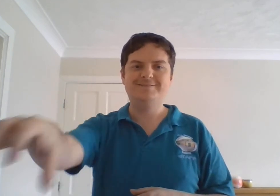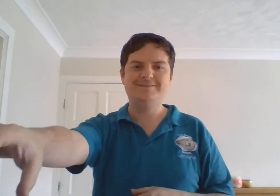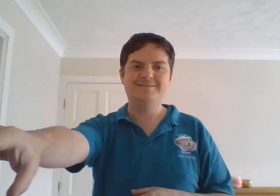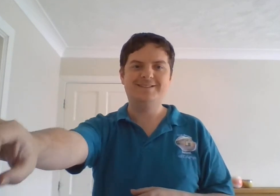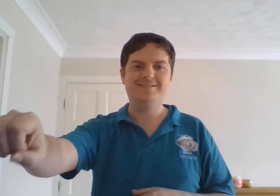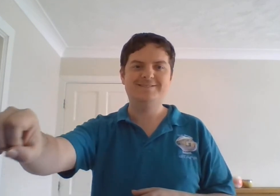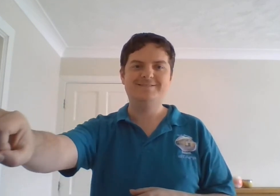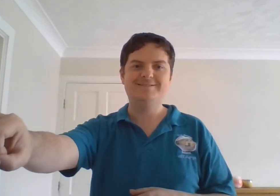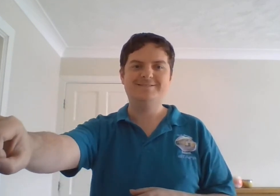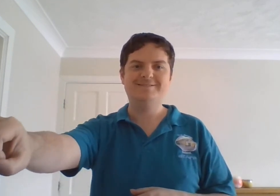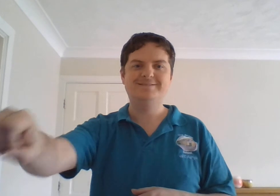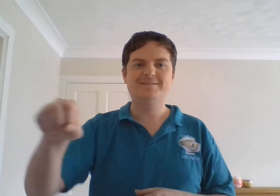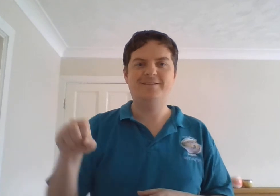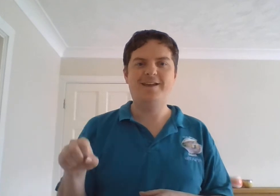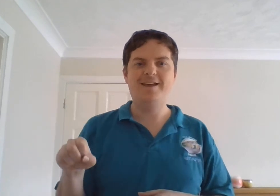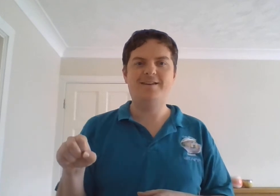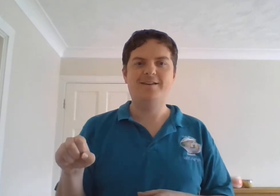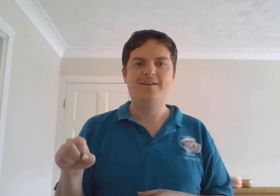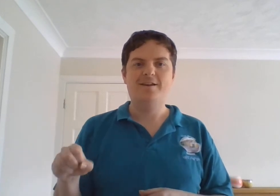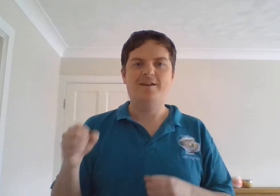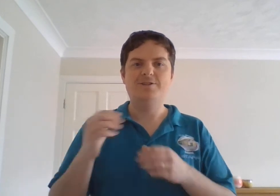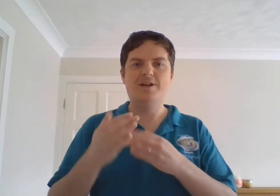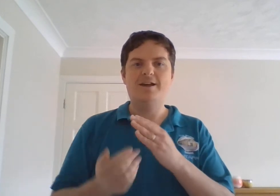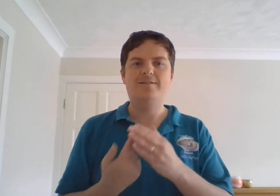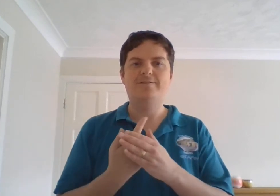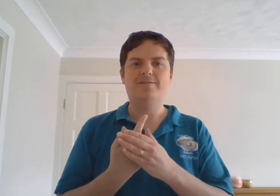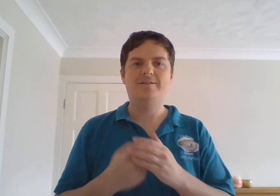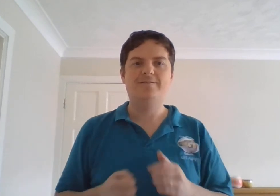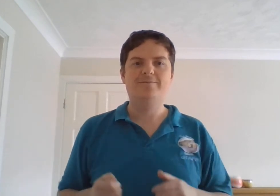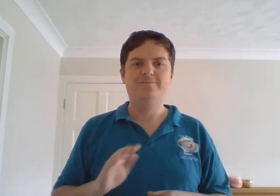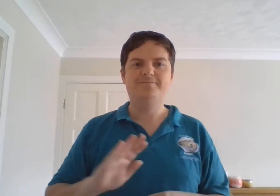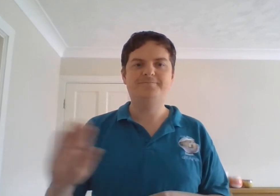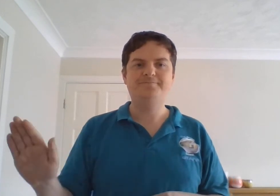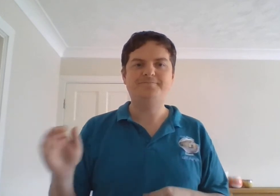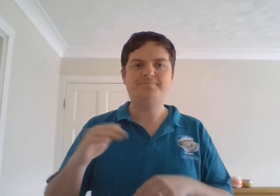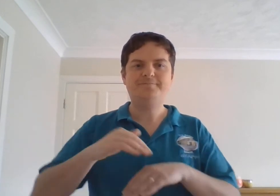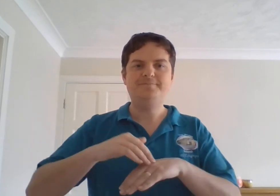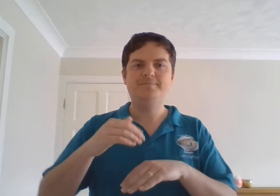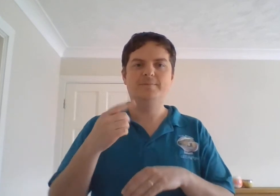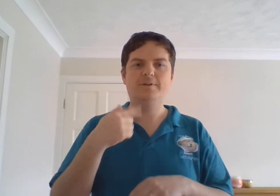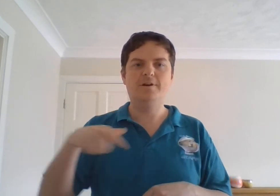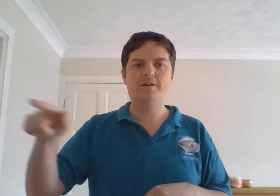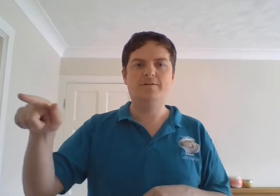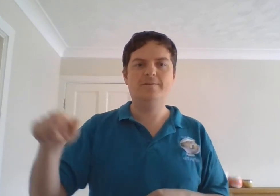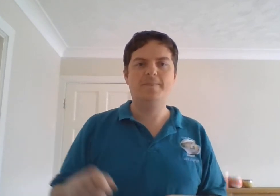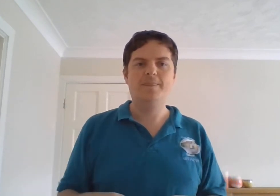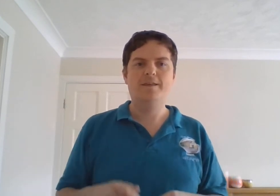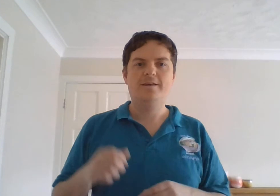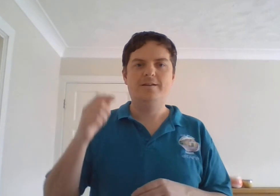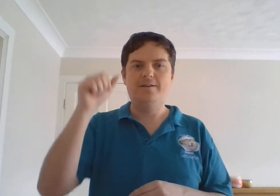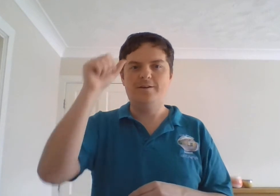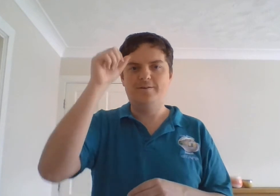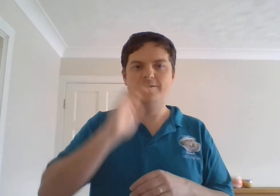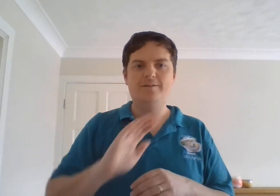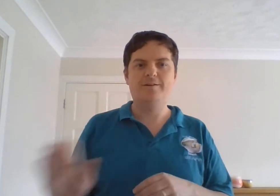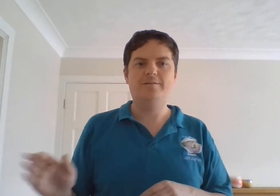Reaching out to you is a day's chance. No matter where you go, know you're